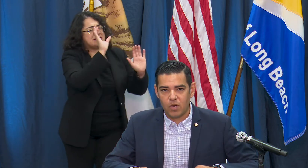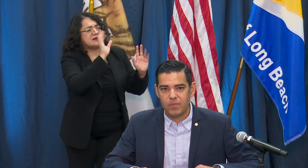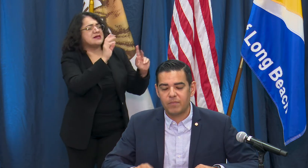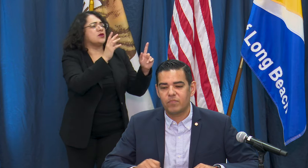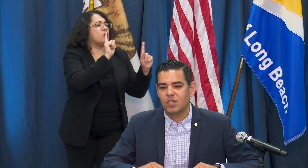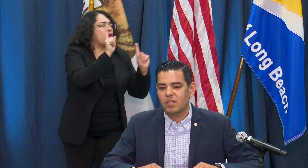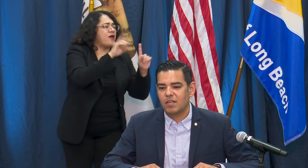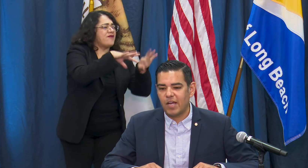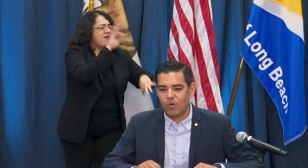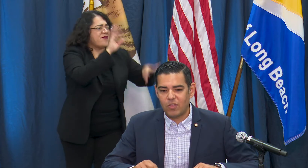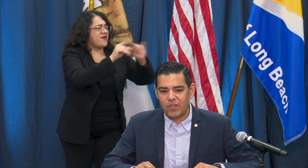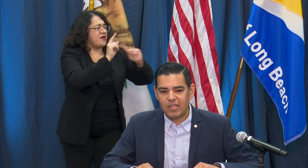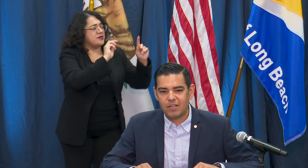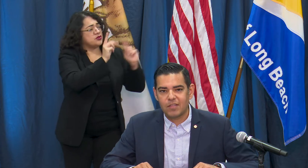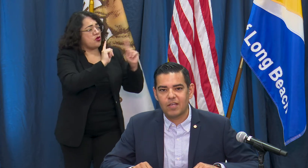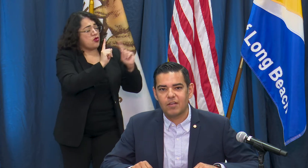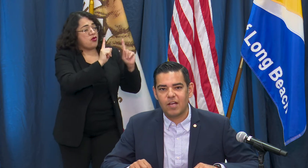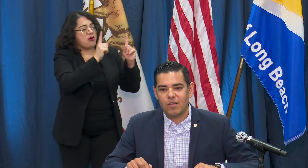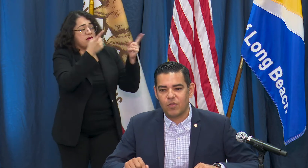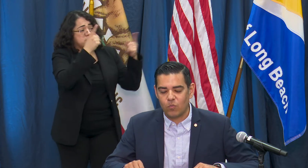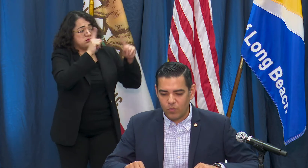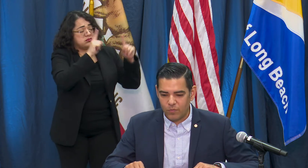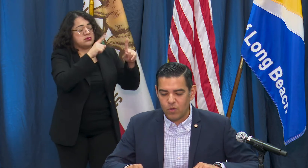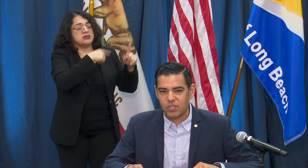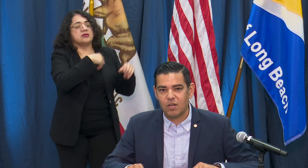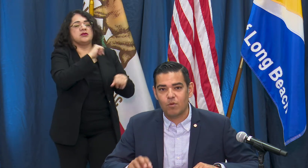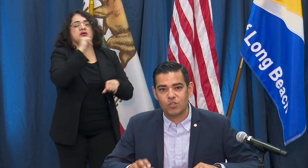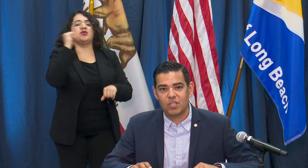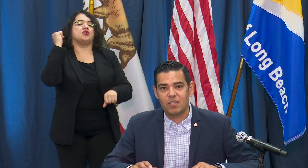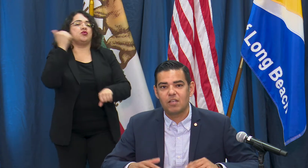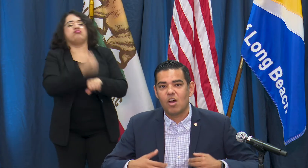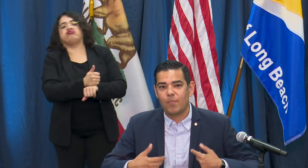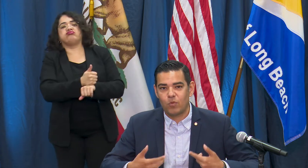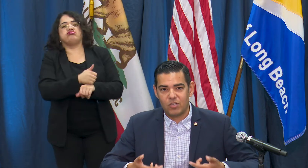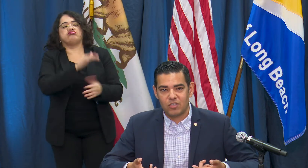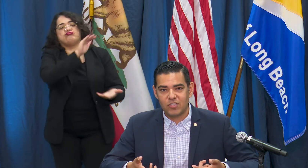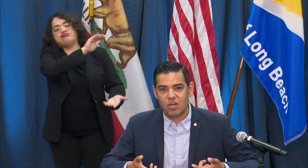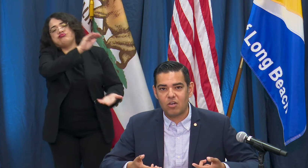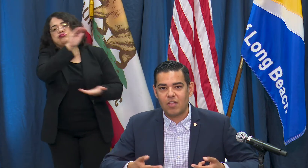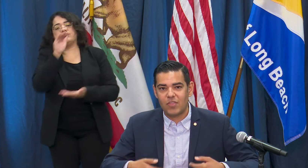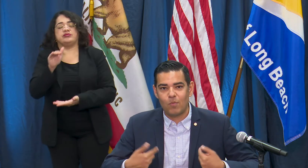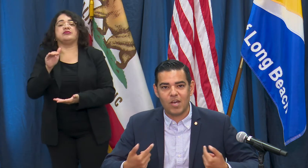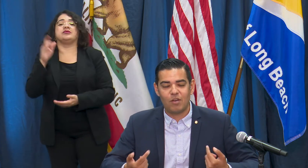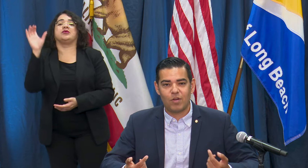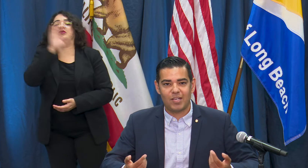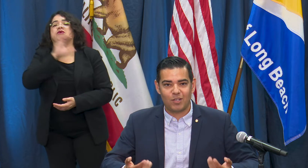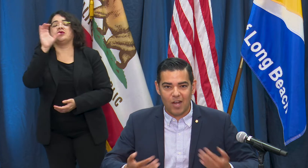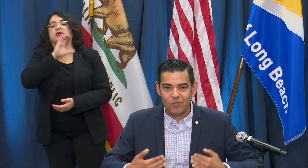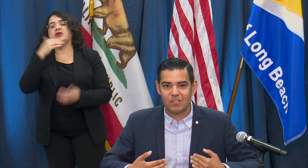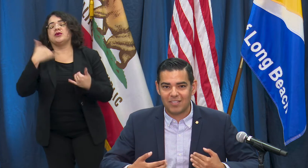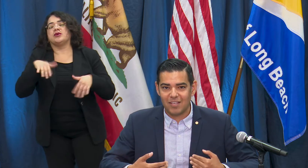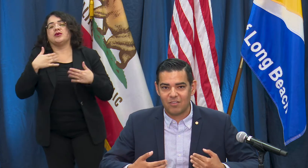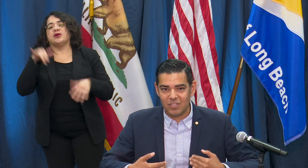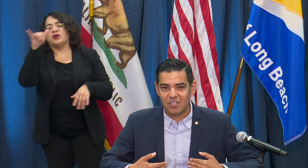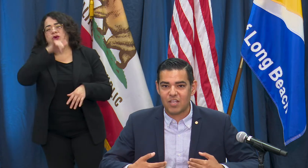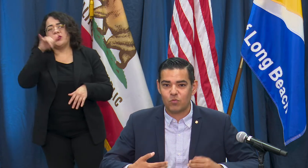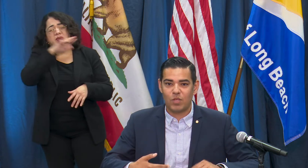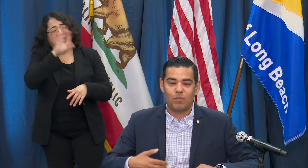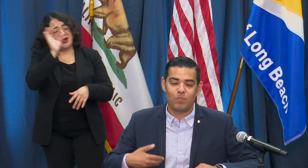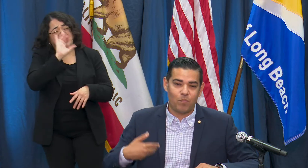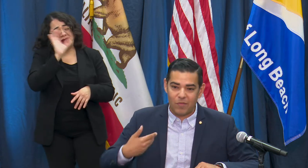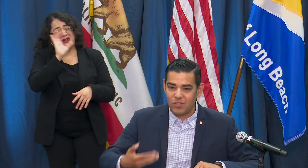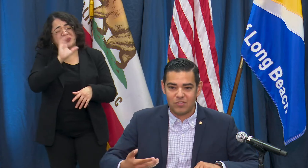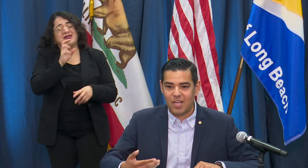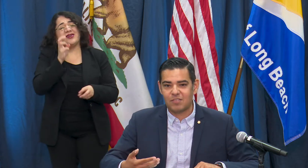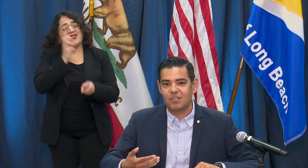Health Department. I want to thank the folks at an emergency operations center, and they went out and got these tests.